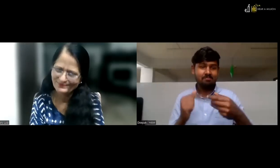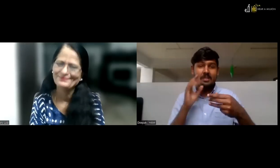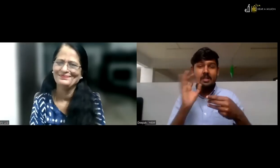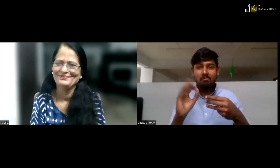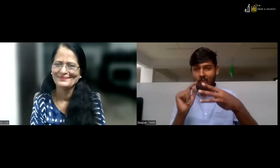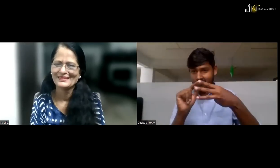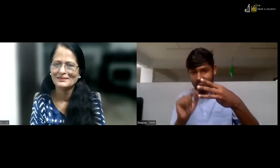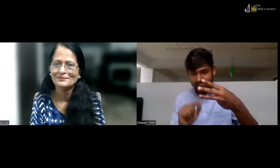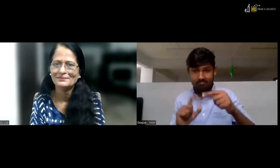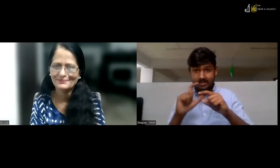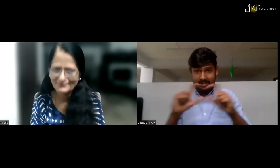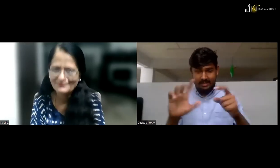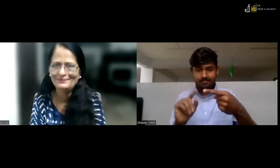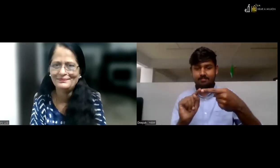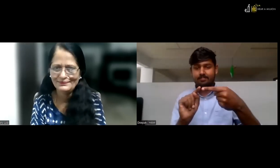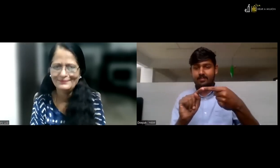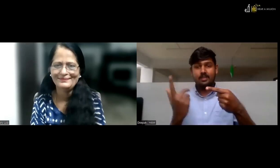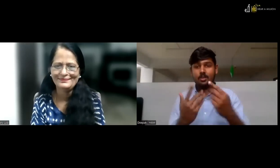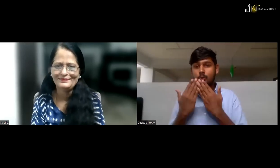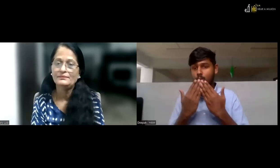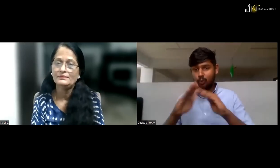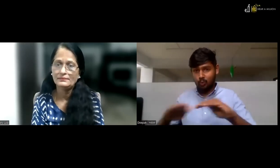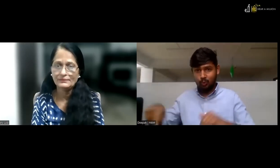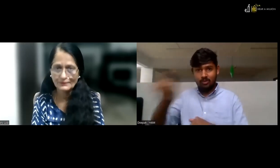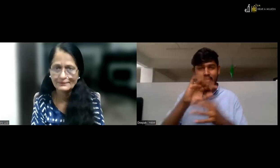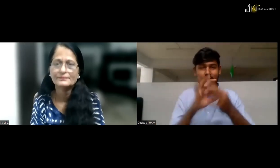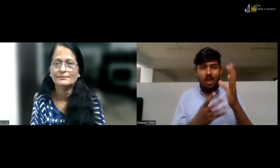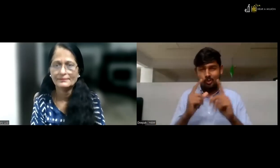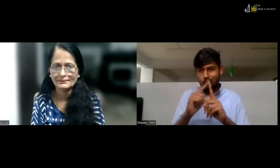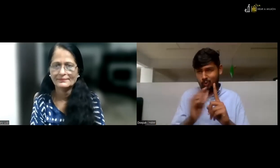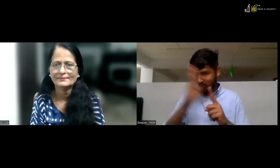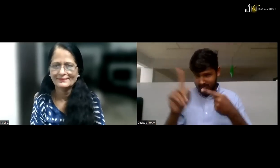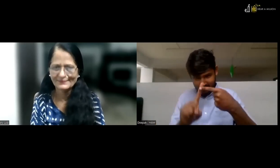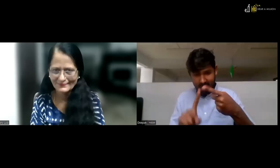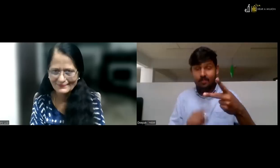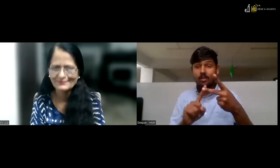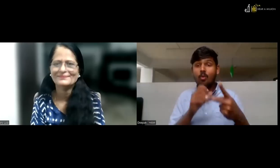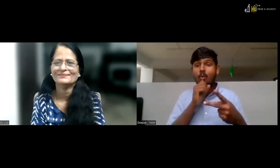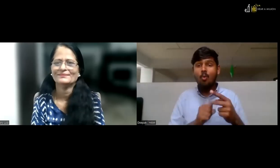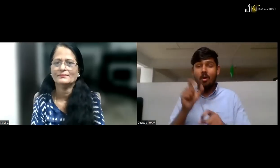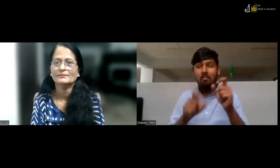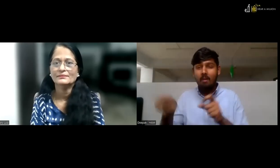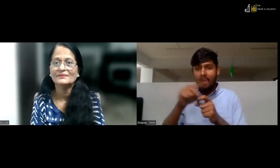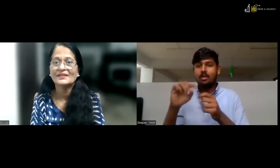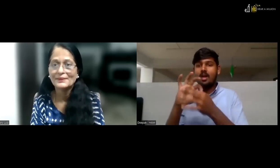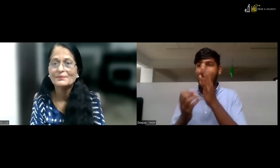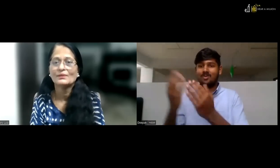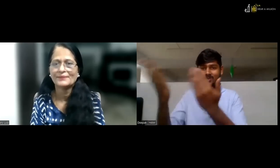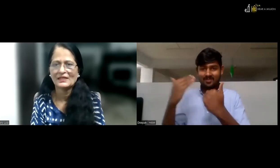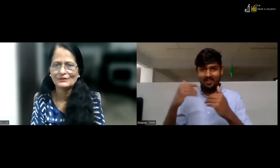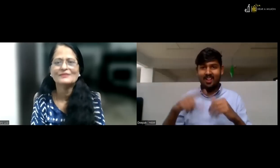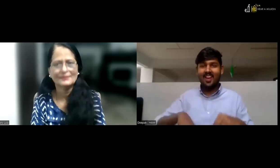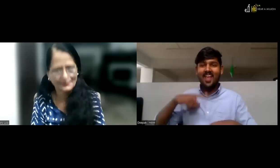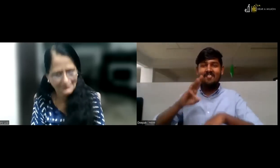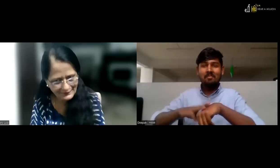thank you so much for clearing our many points. Let me clear that the first question was for the deaf schooling, that